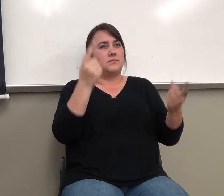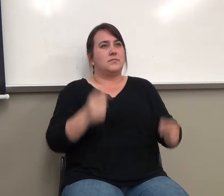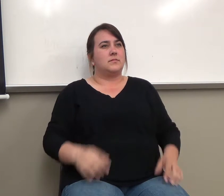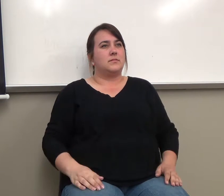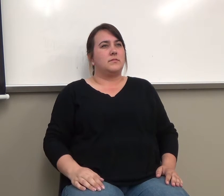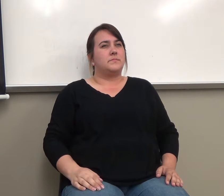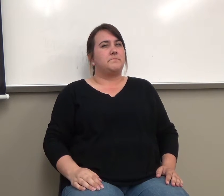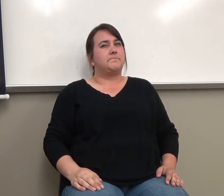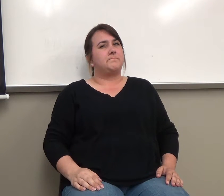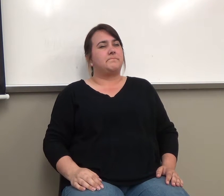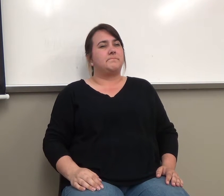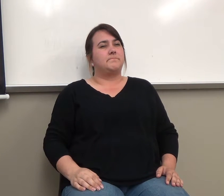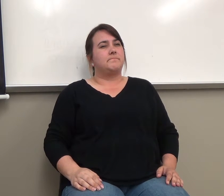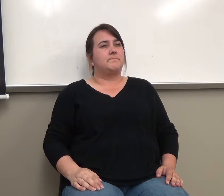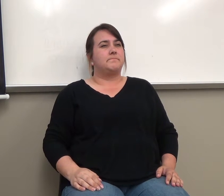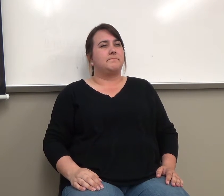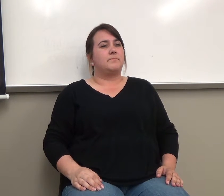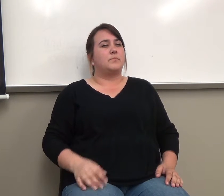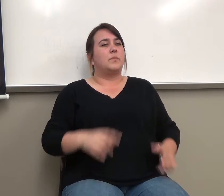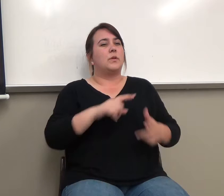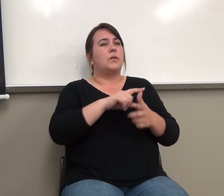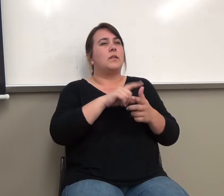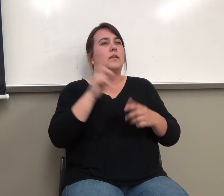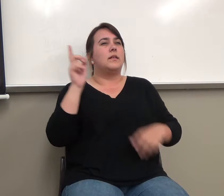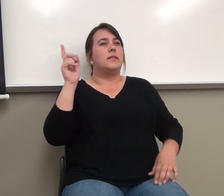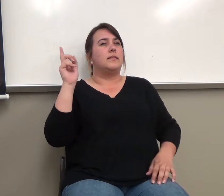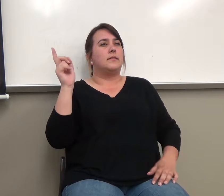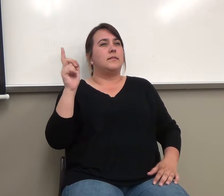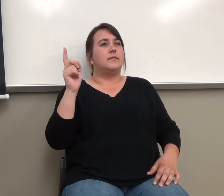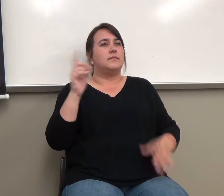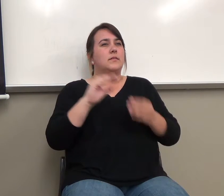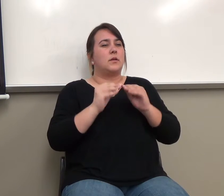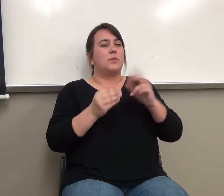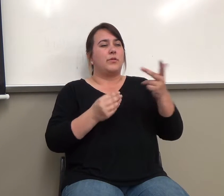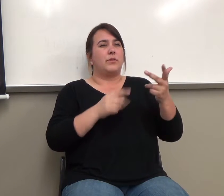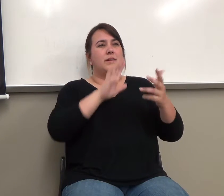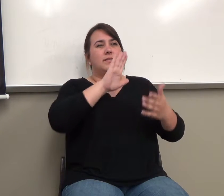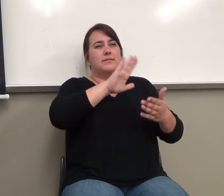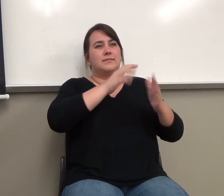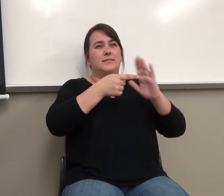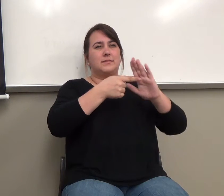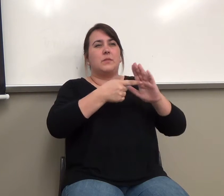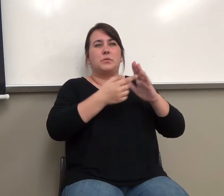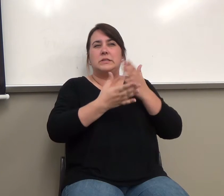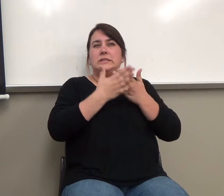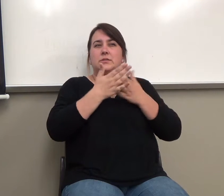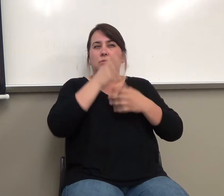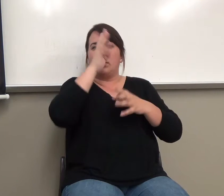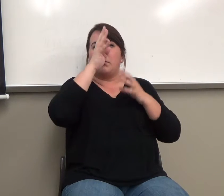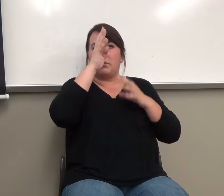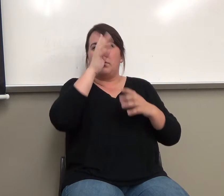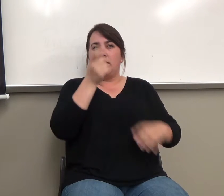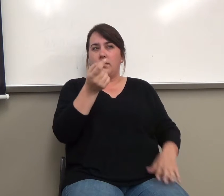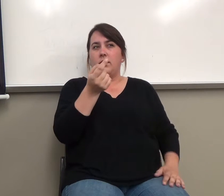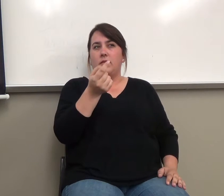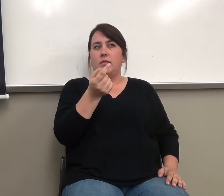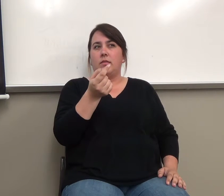What kind, so these examples are kind of easy to come up with. What